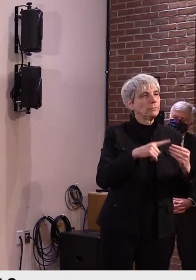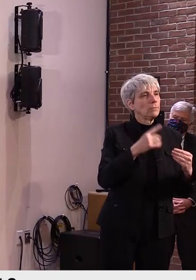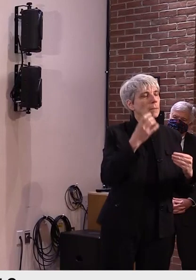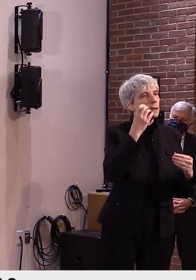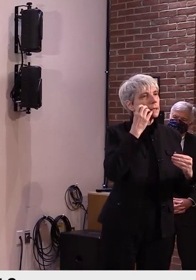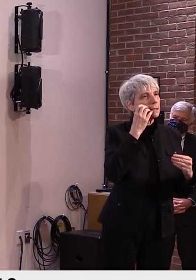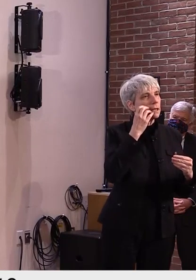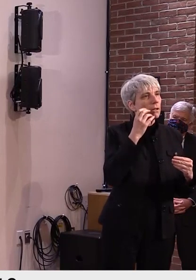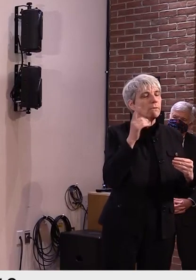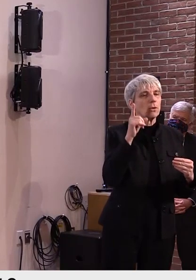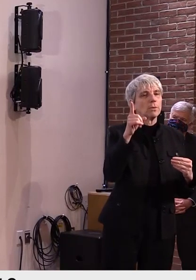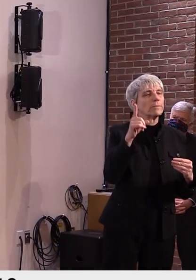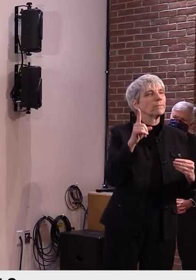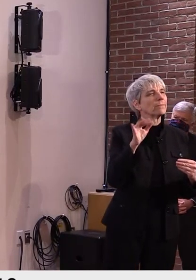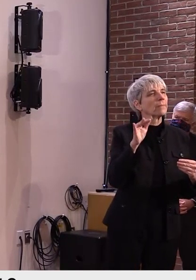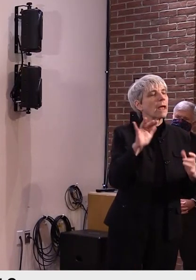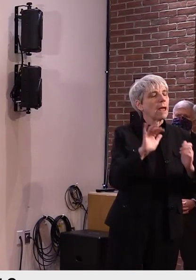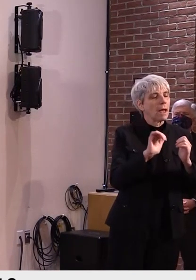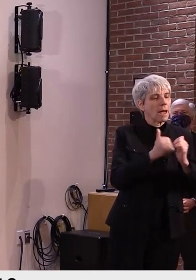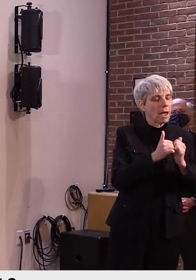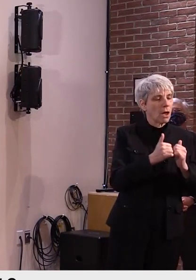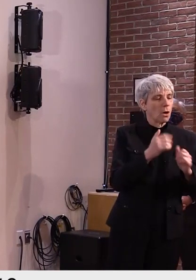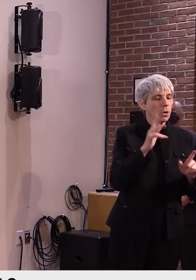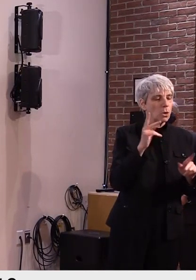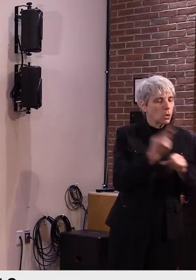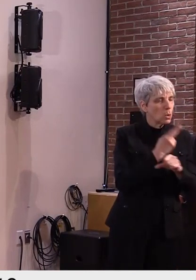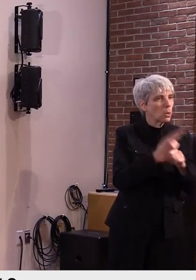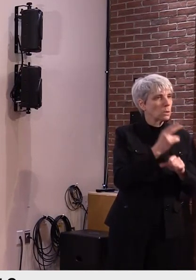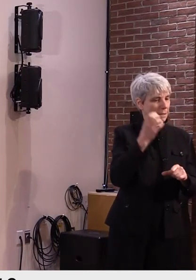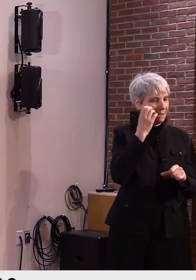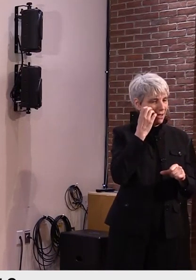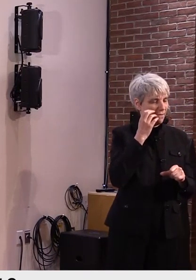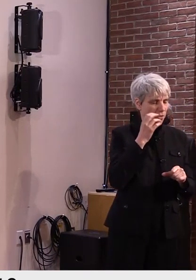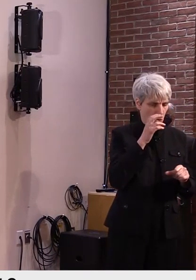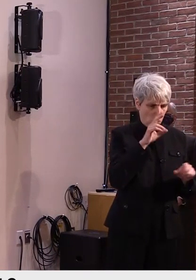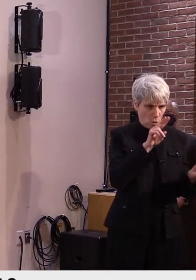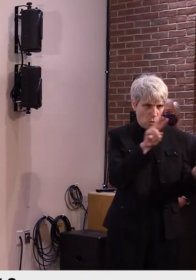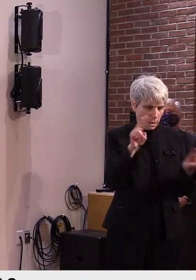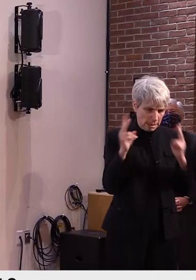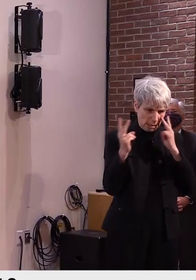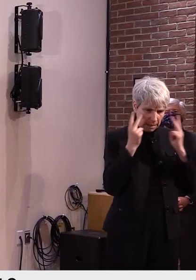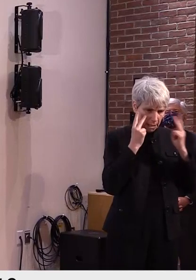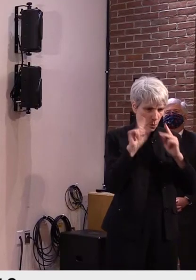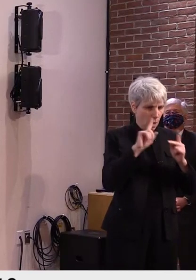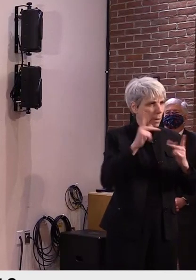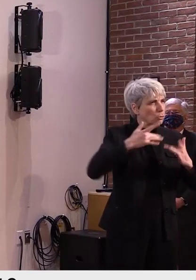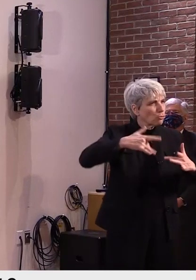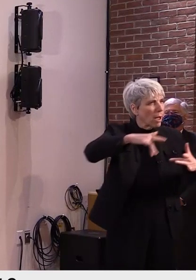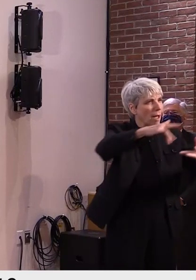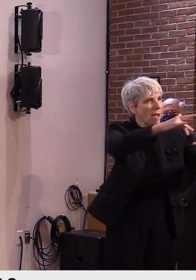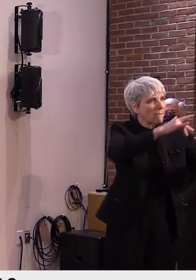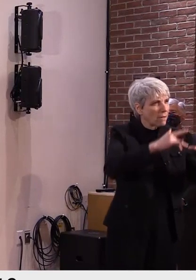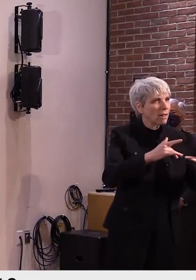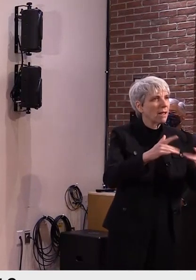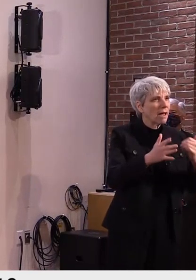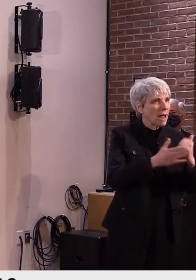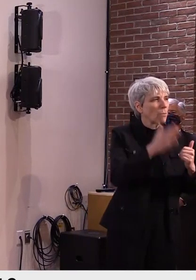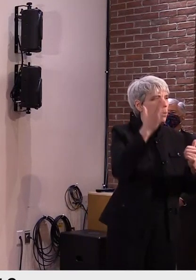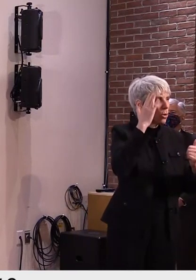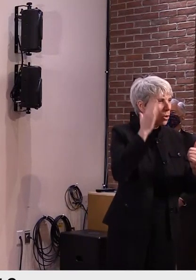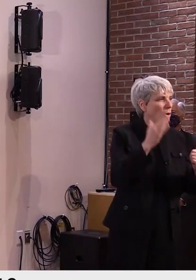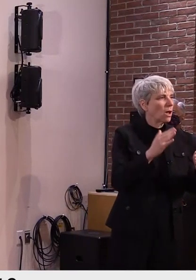the cell phone tracking data, I was kind of intrigued when you mentioned last week that it was